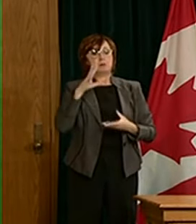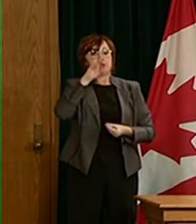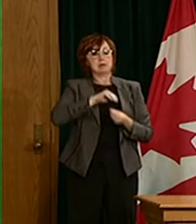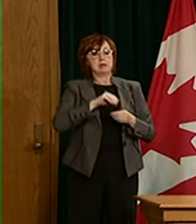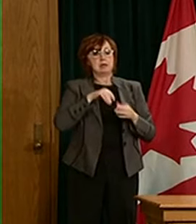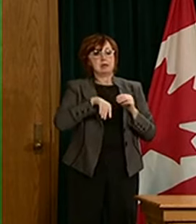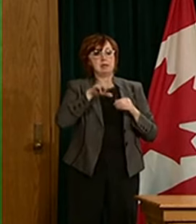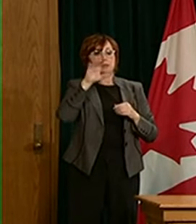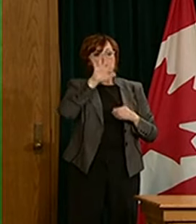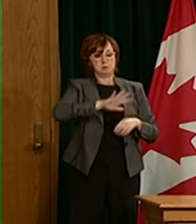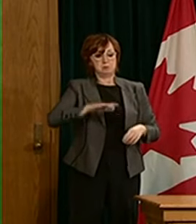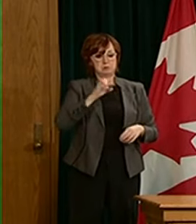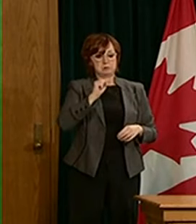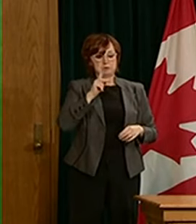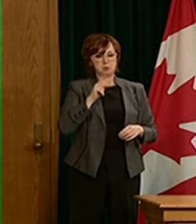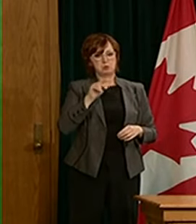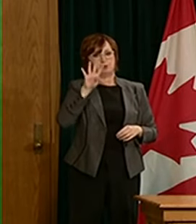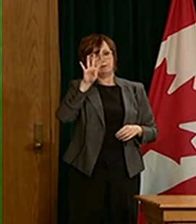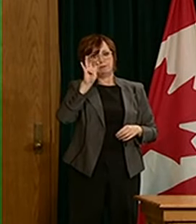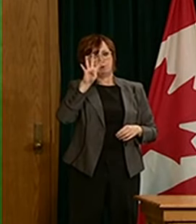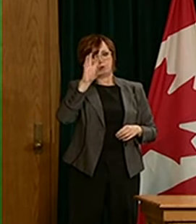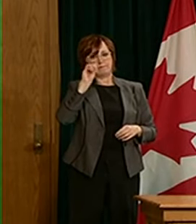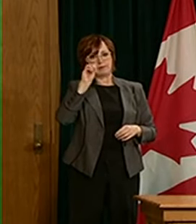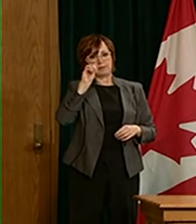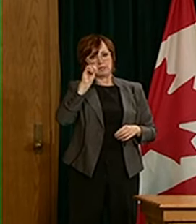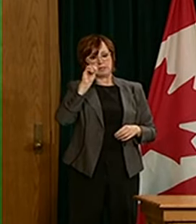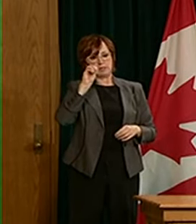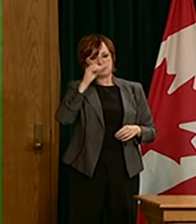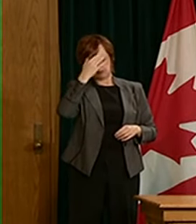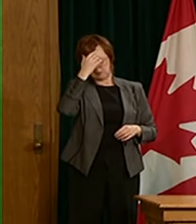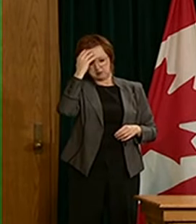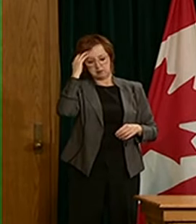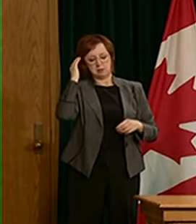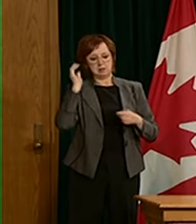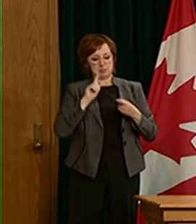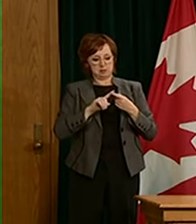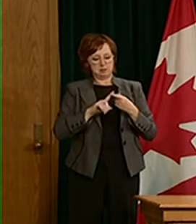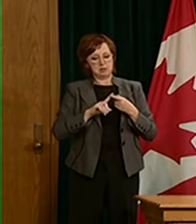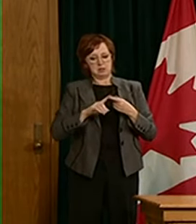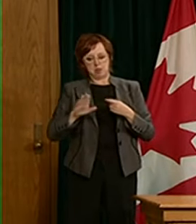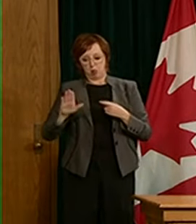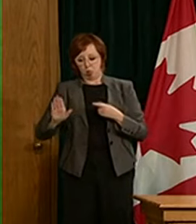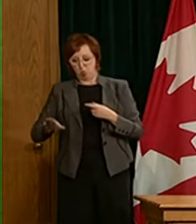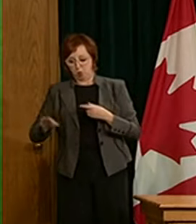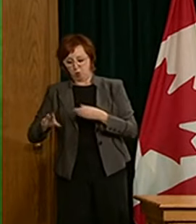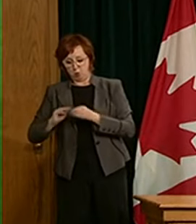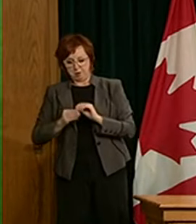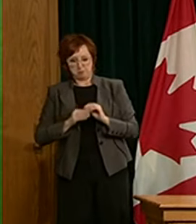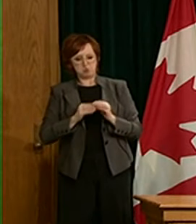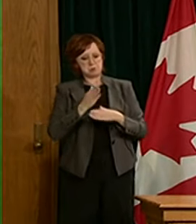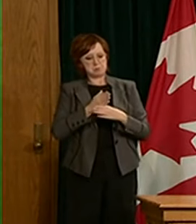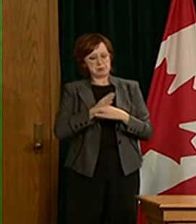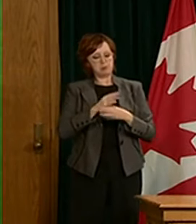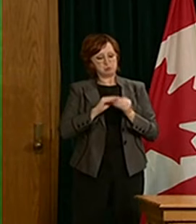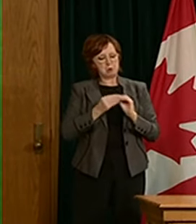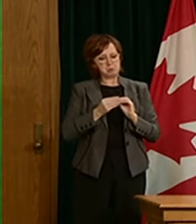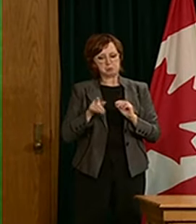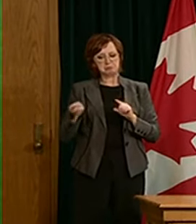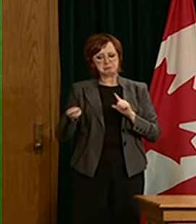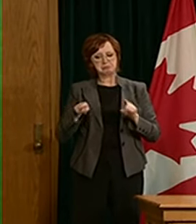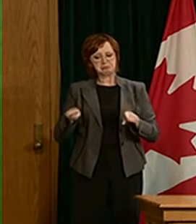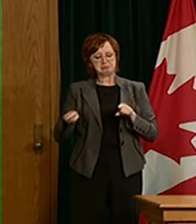available to meet the modeled demand for both the low and the mid-range scenarios that Dr. Razran presented earlier. So we're